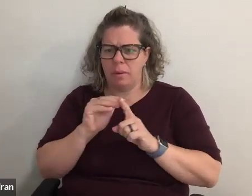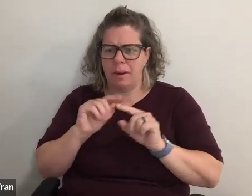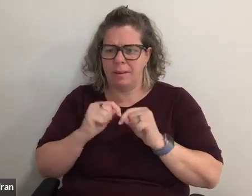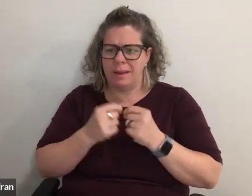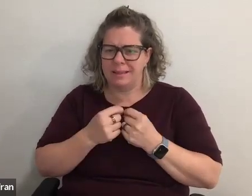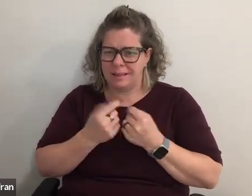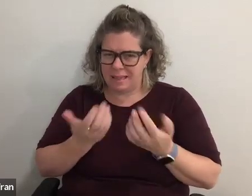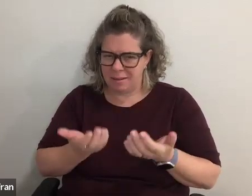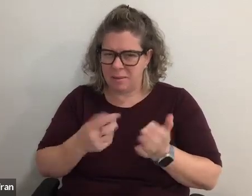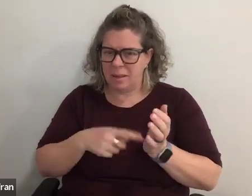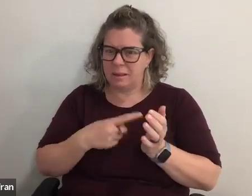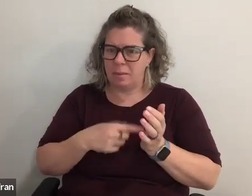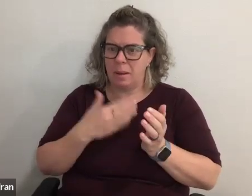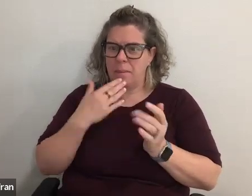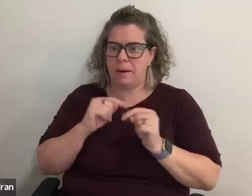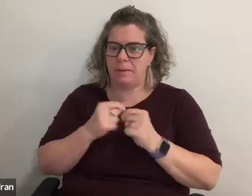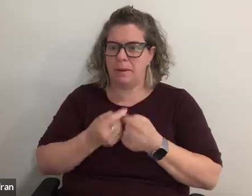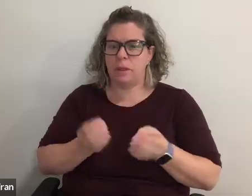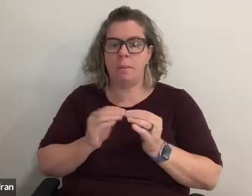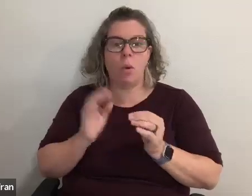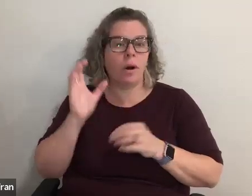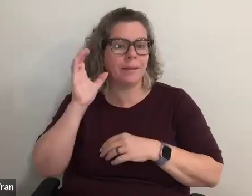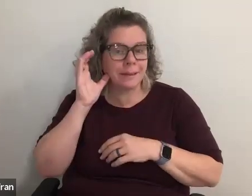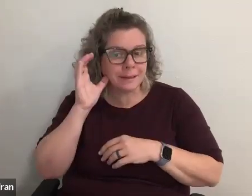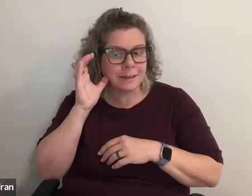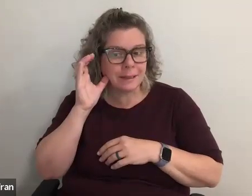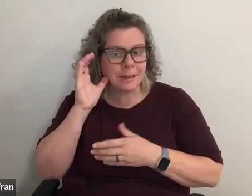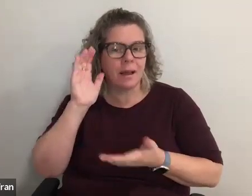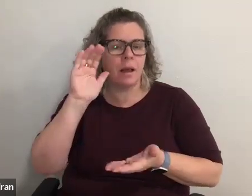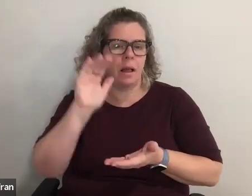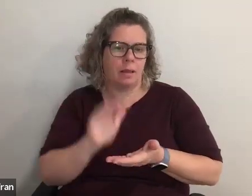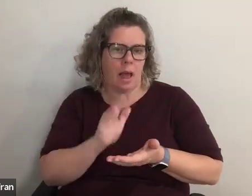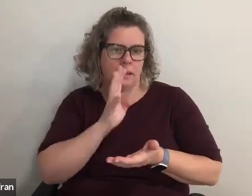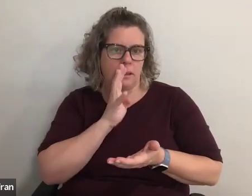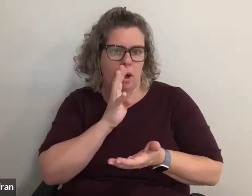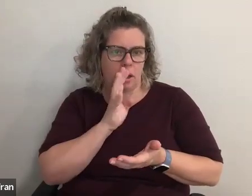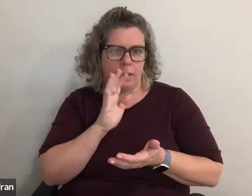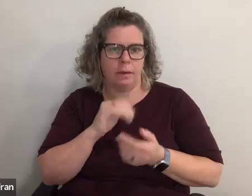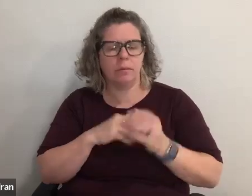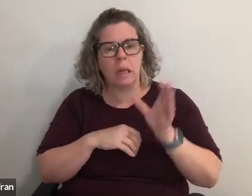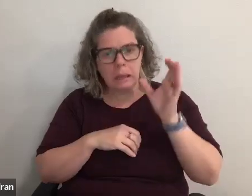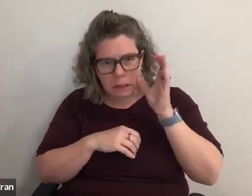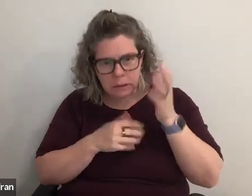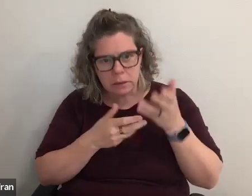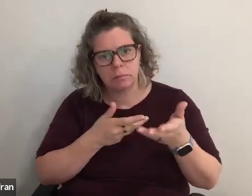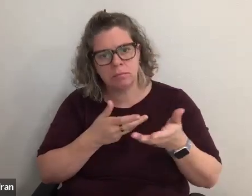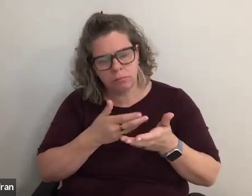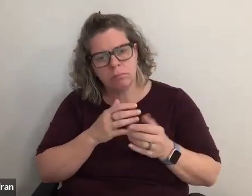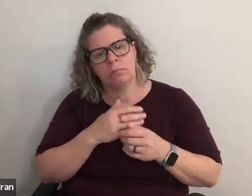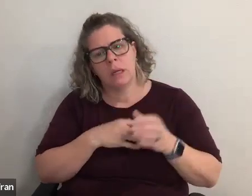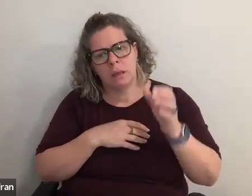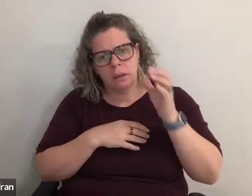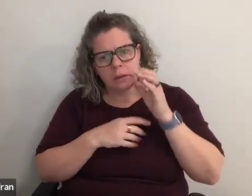it's sometimes better if our teams would do a little more of this, a little more listening, and not as much talking. Because we need to